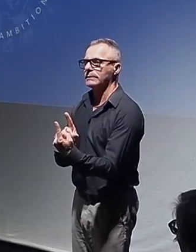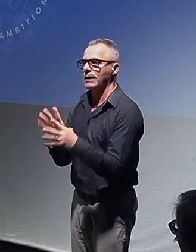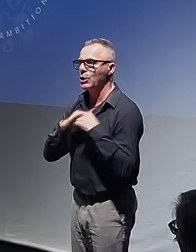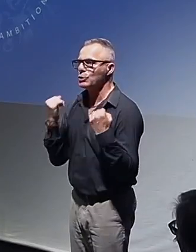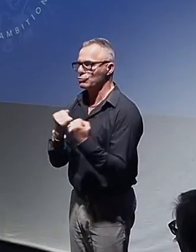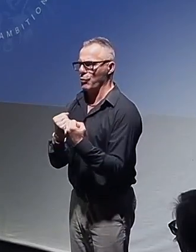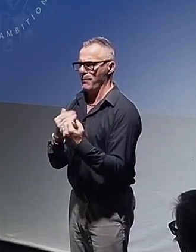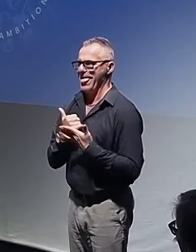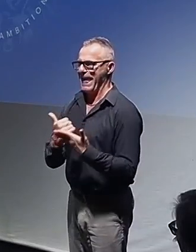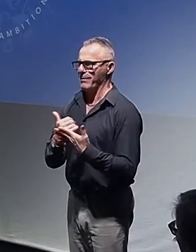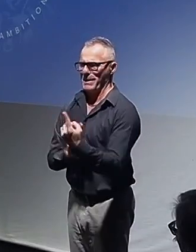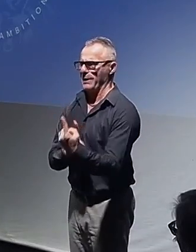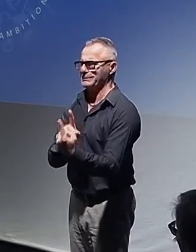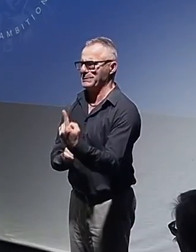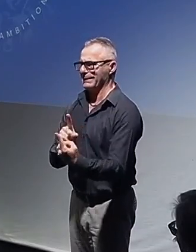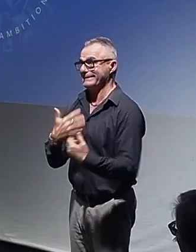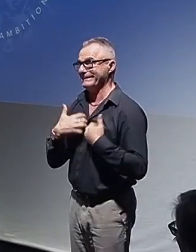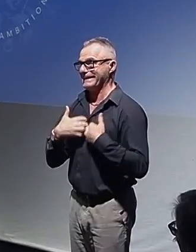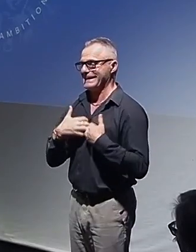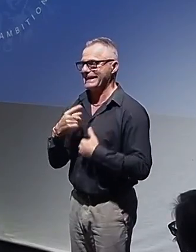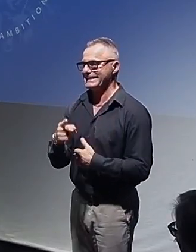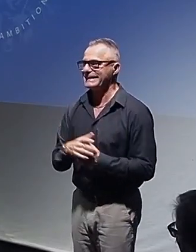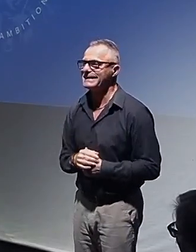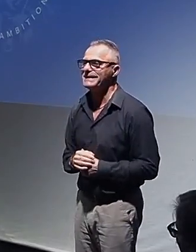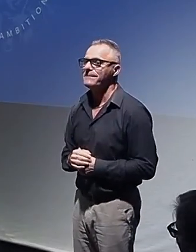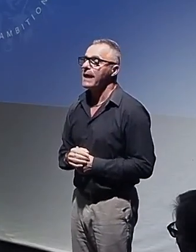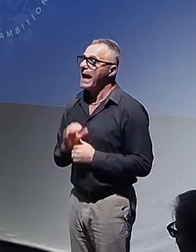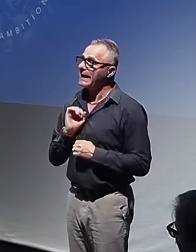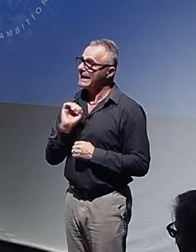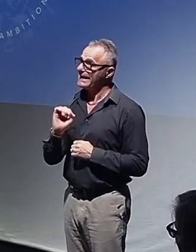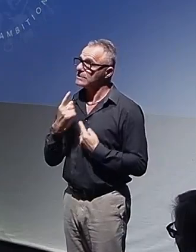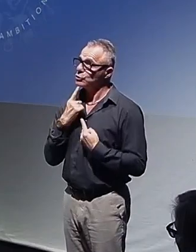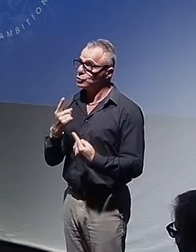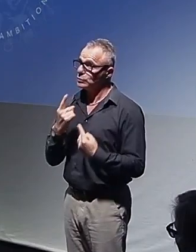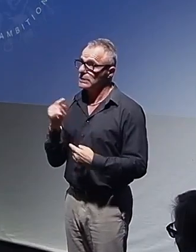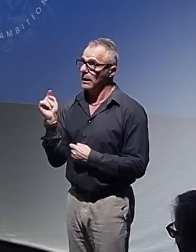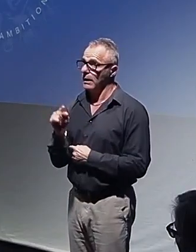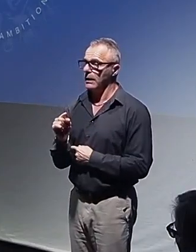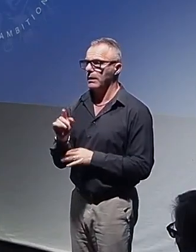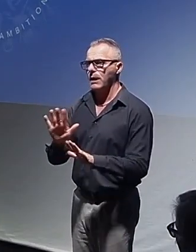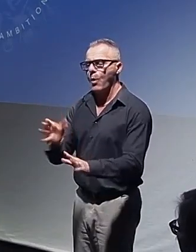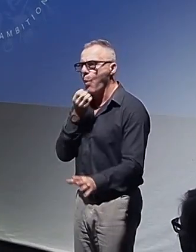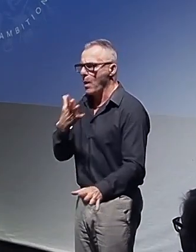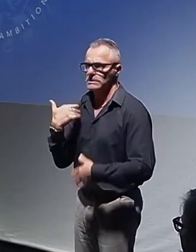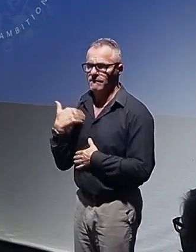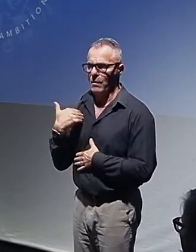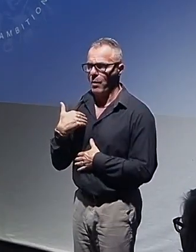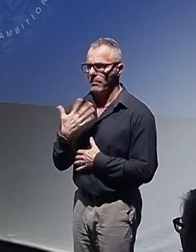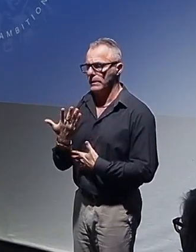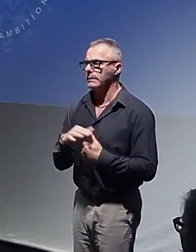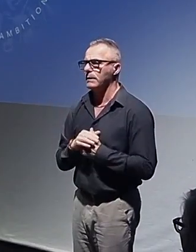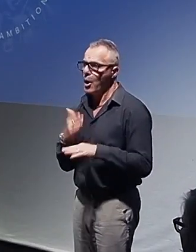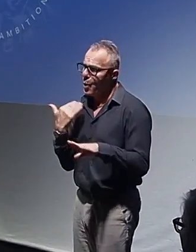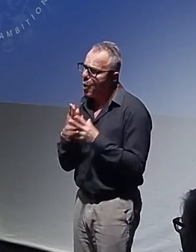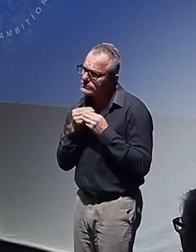fascinating concept. And his tutor, who's just a goddess, I mean, she's amazing, just